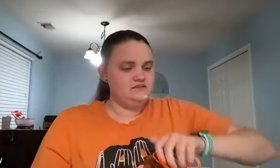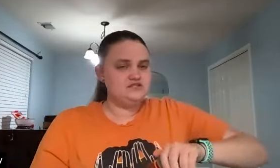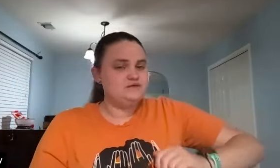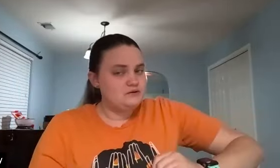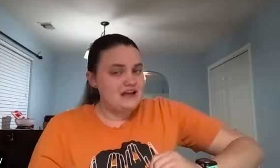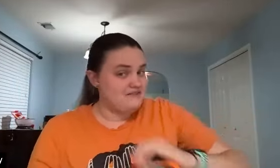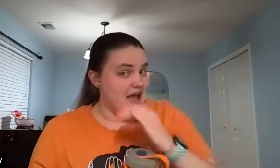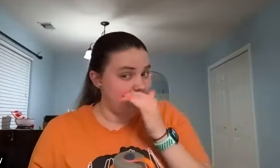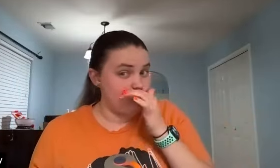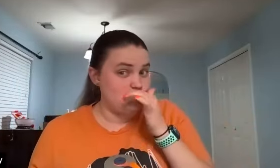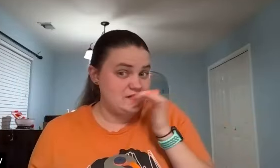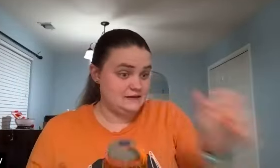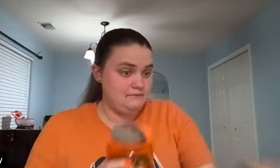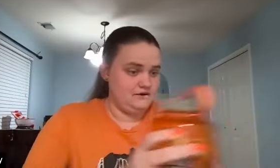So if you were to have a Halloween party.